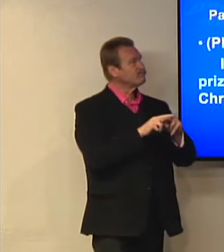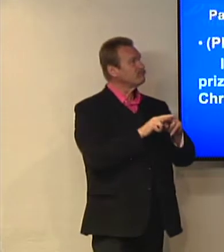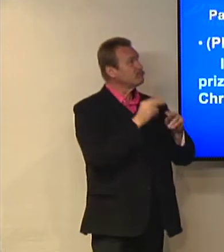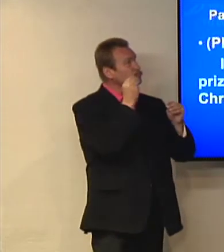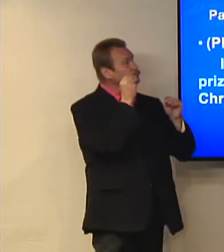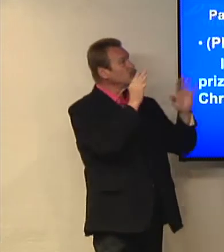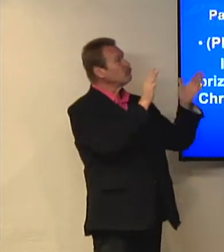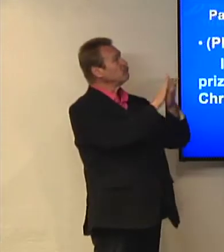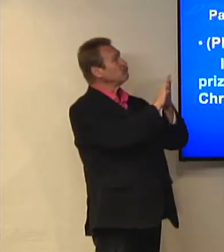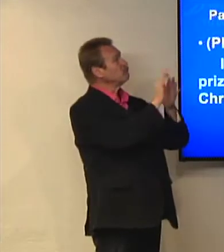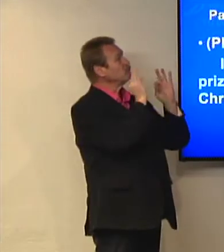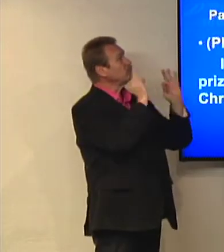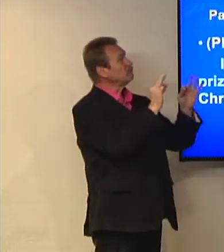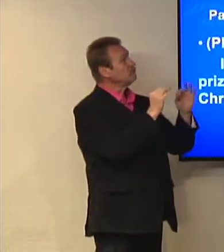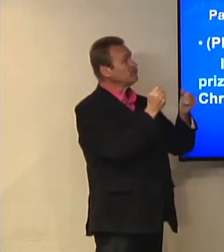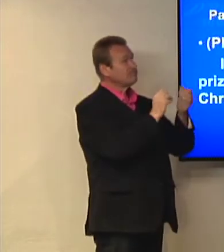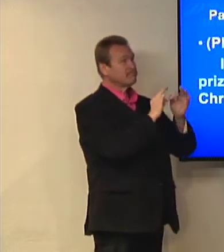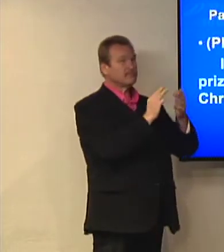They just sit around.